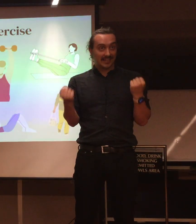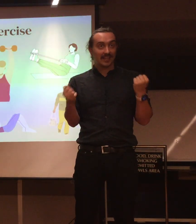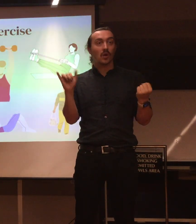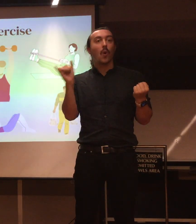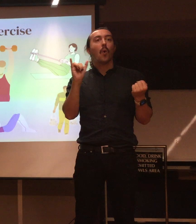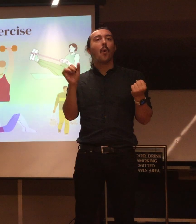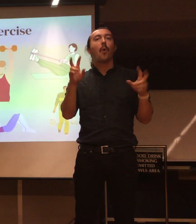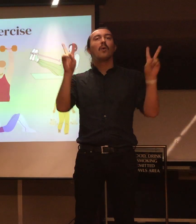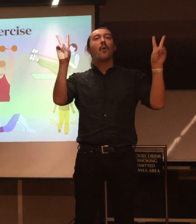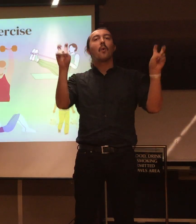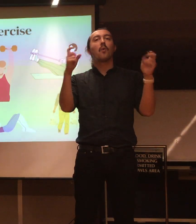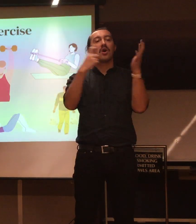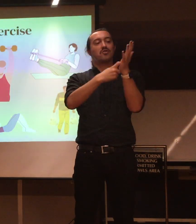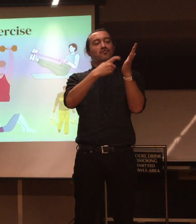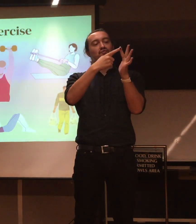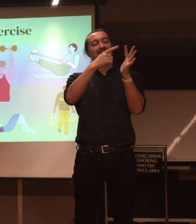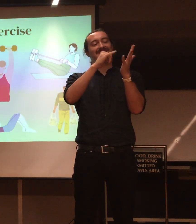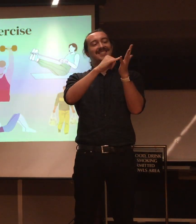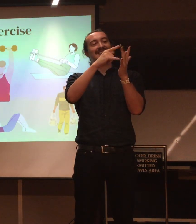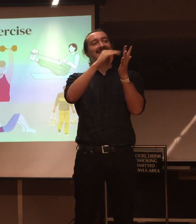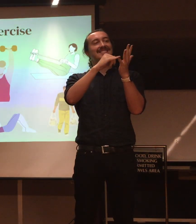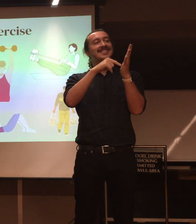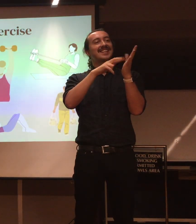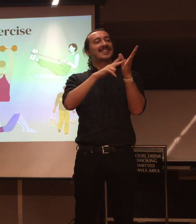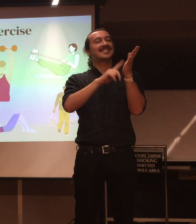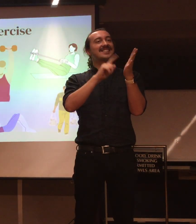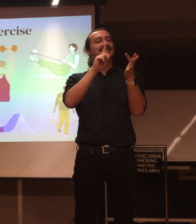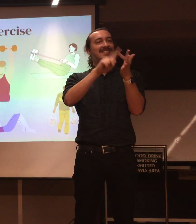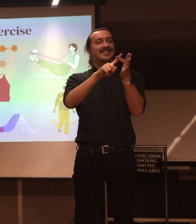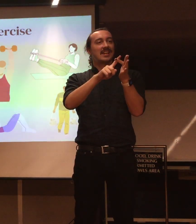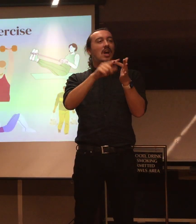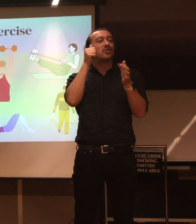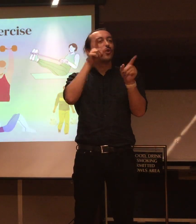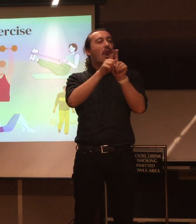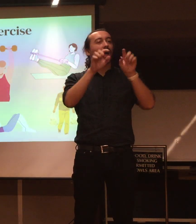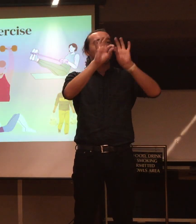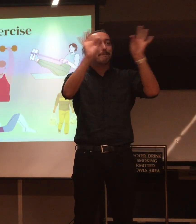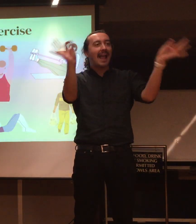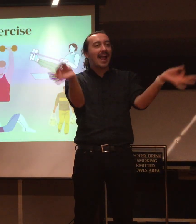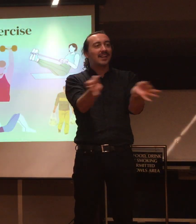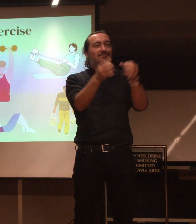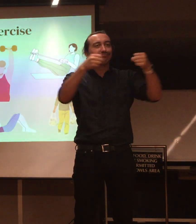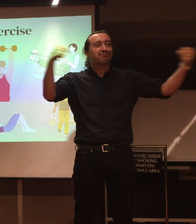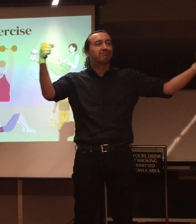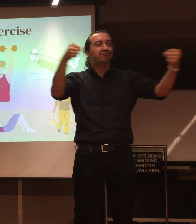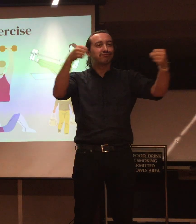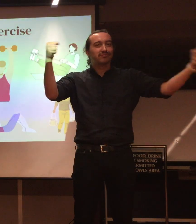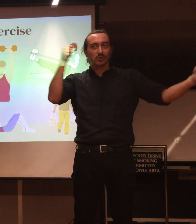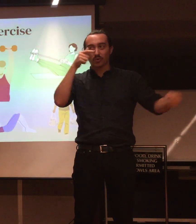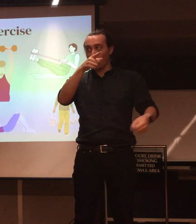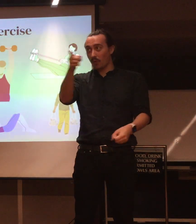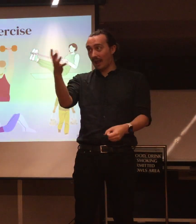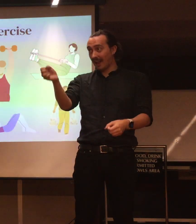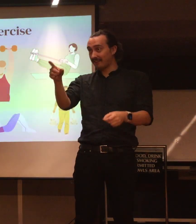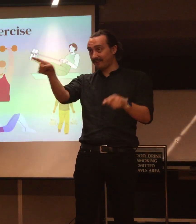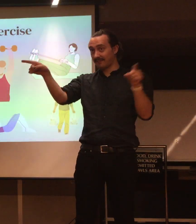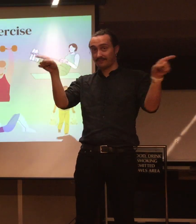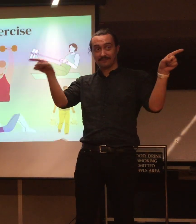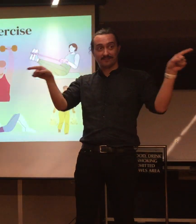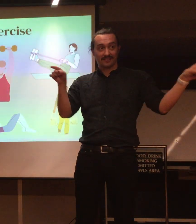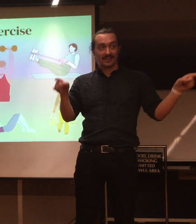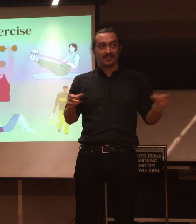or resistance. Has anyone got a resistance band? I see you over here have got resistance bands. Yep.